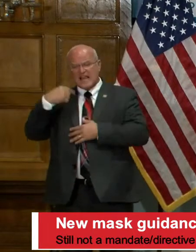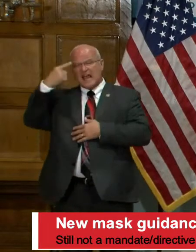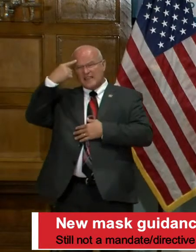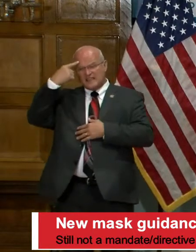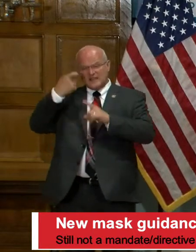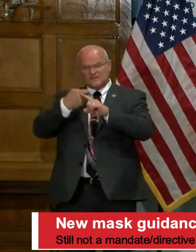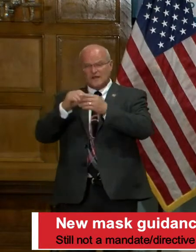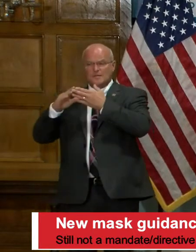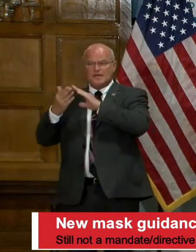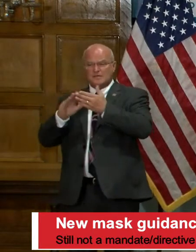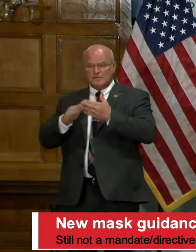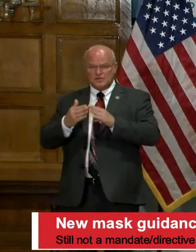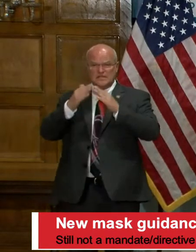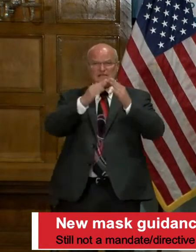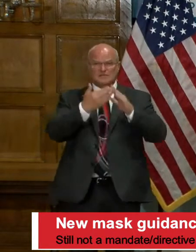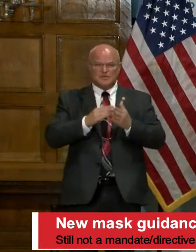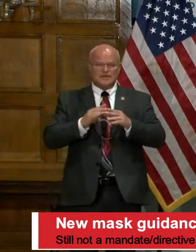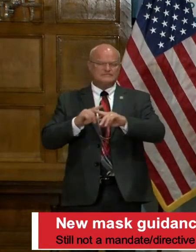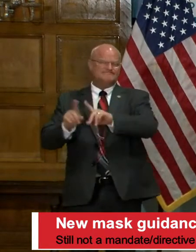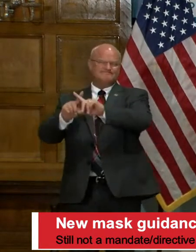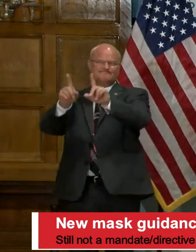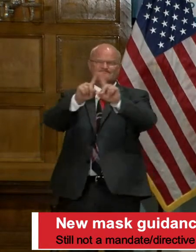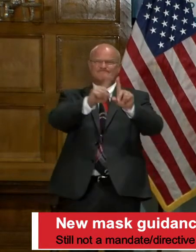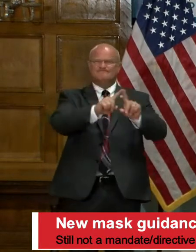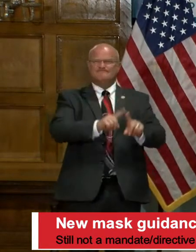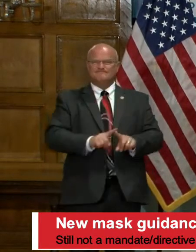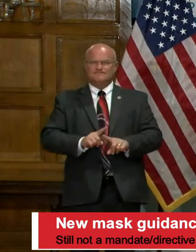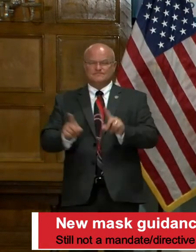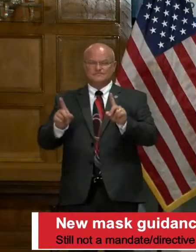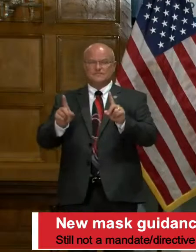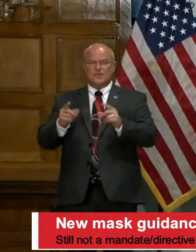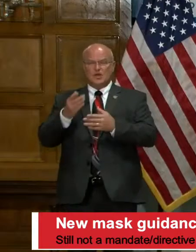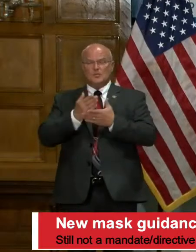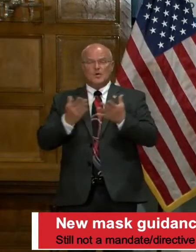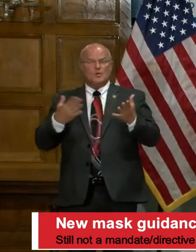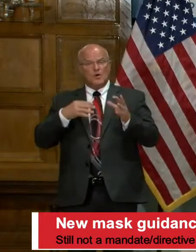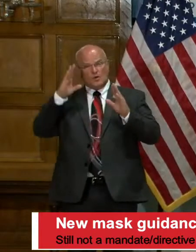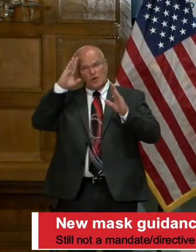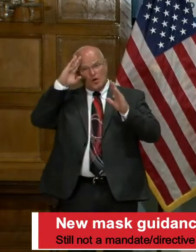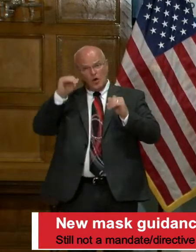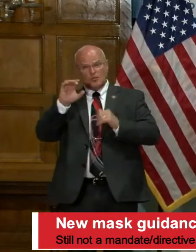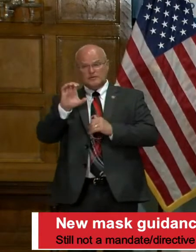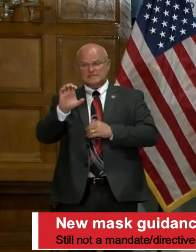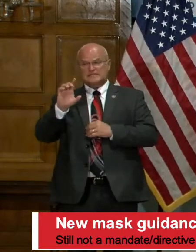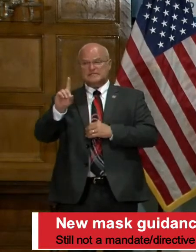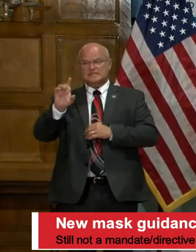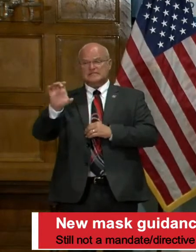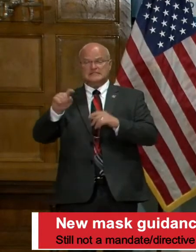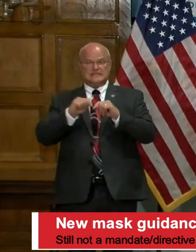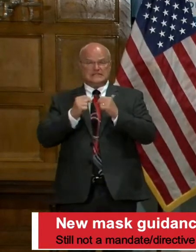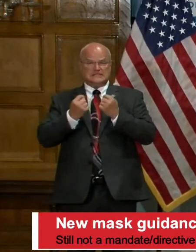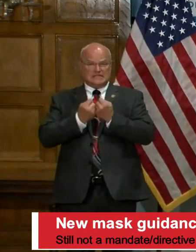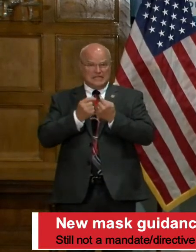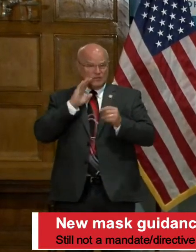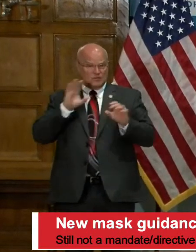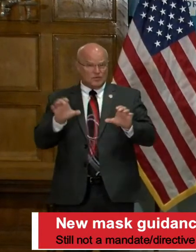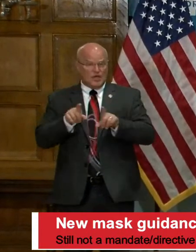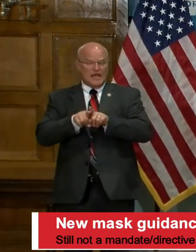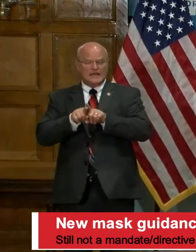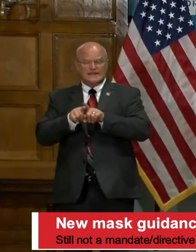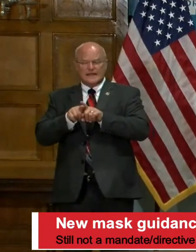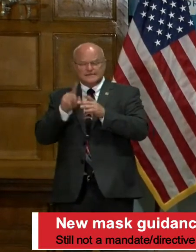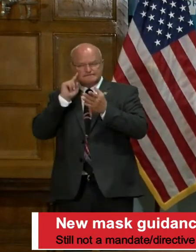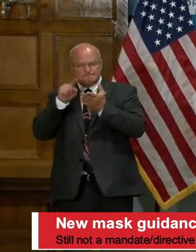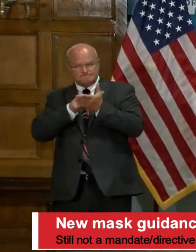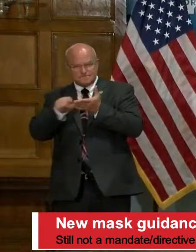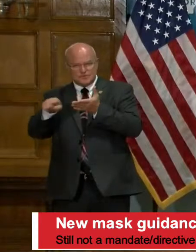from community to community, that can differ. Part of what we're hoping that our CDC team will do is, as they map